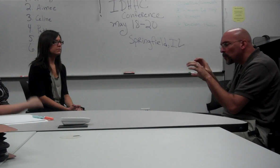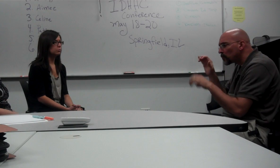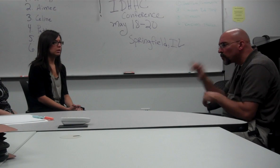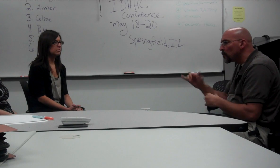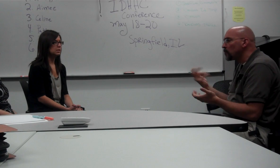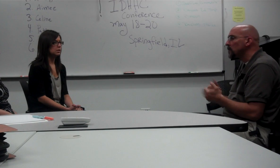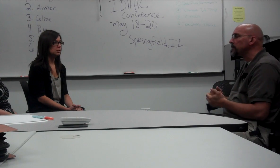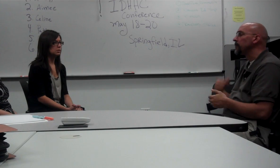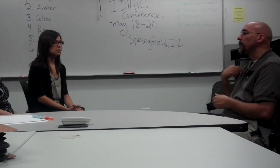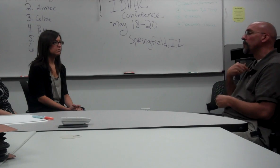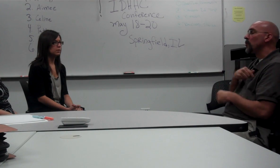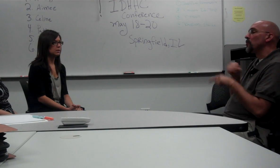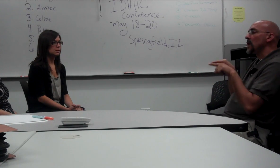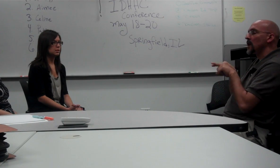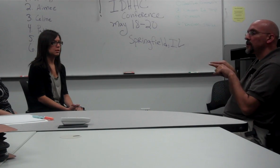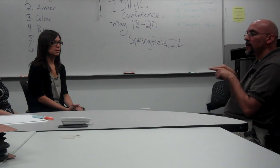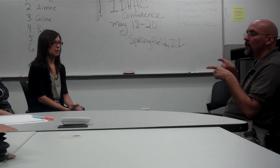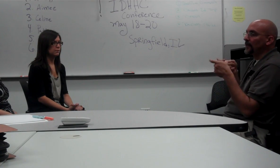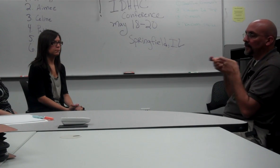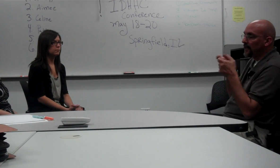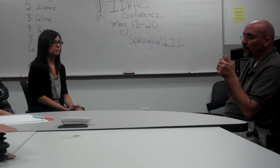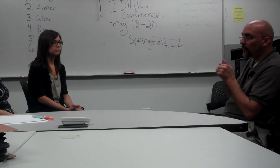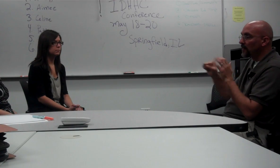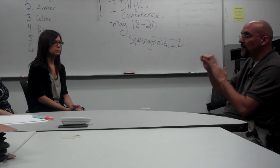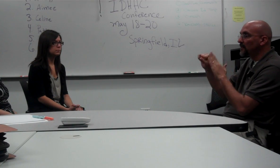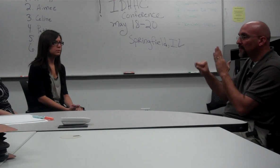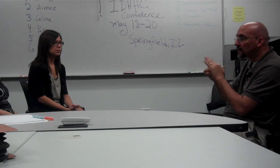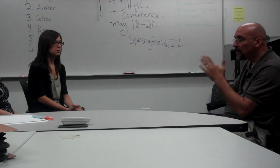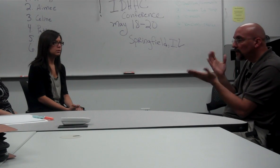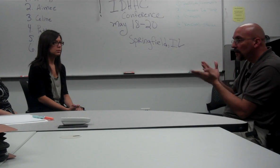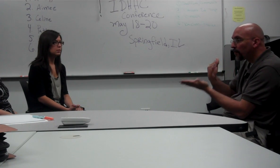Different recommendations for things that they can have.